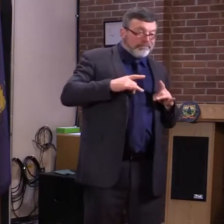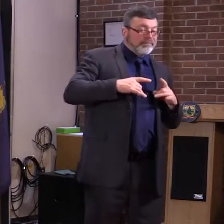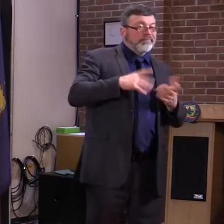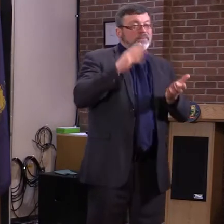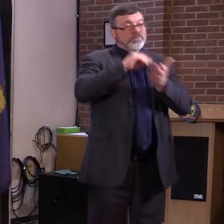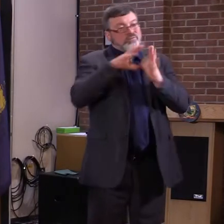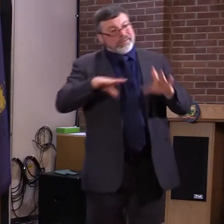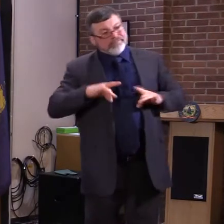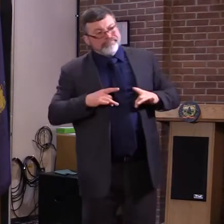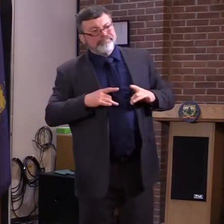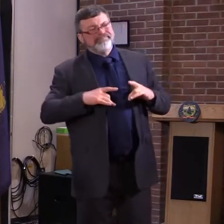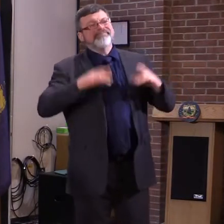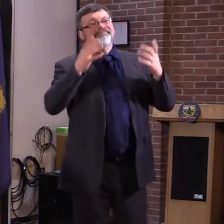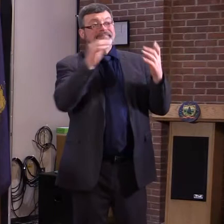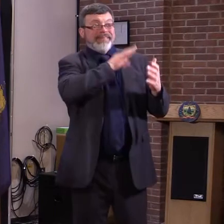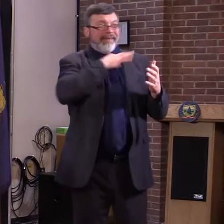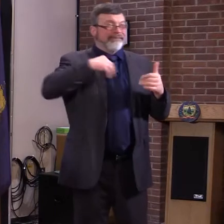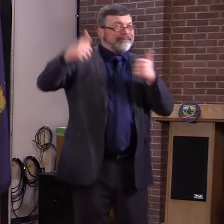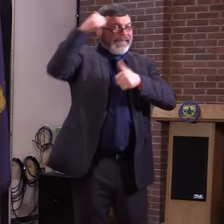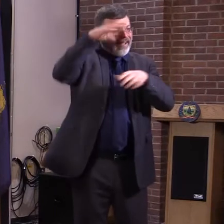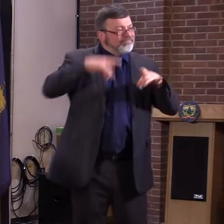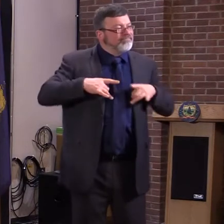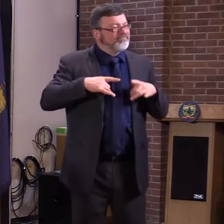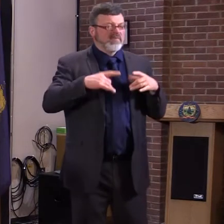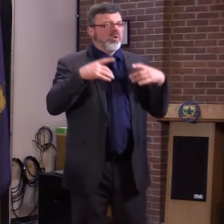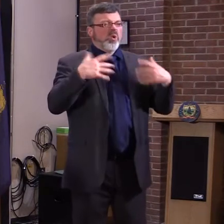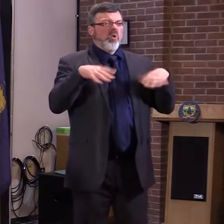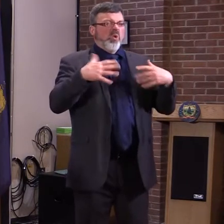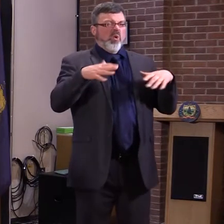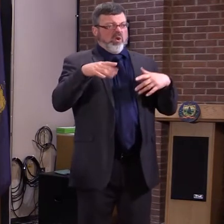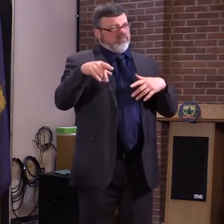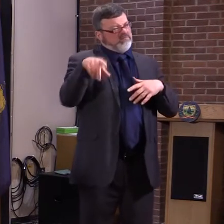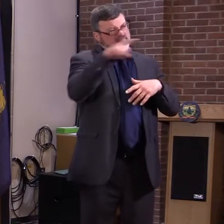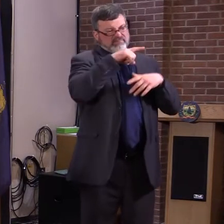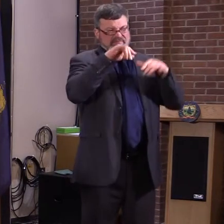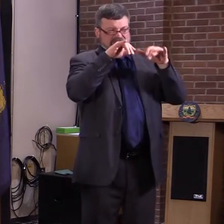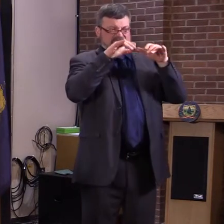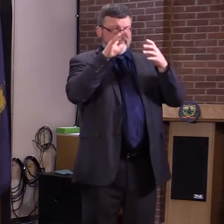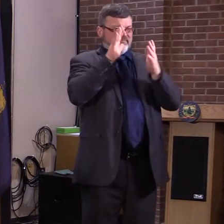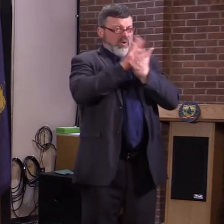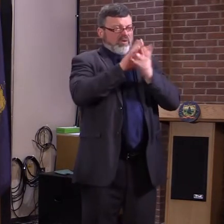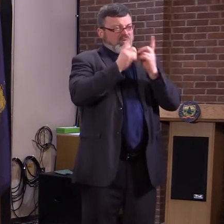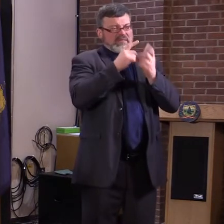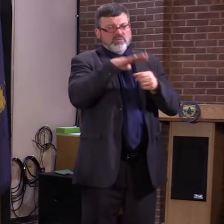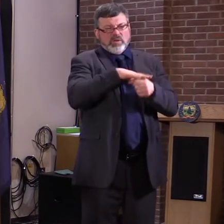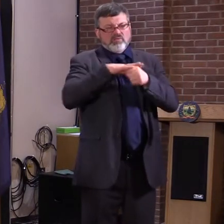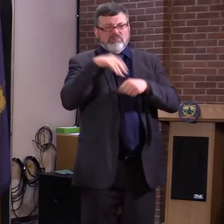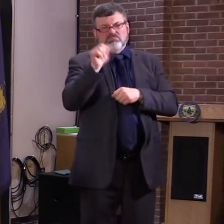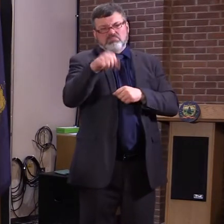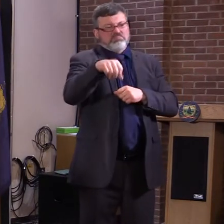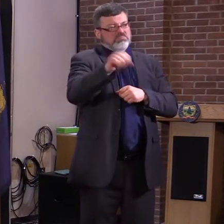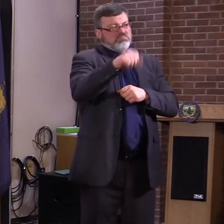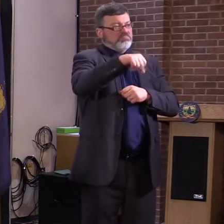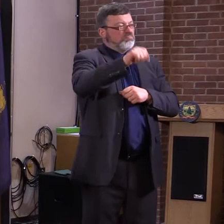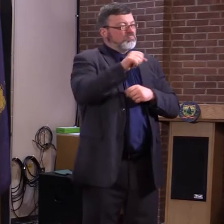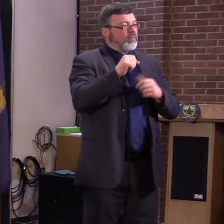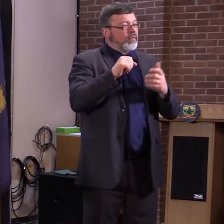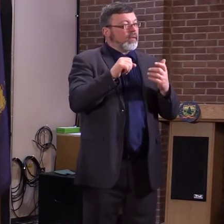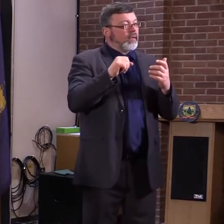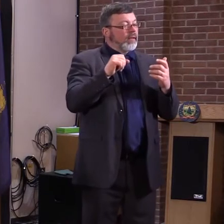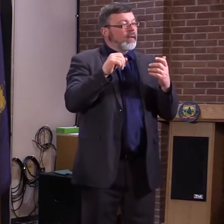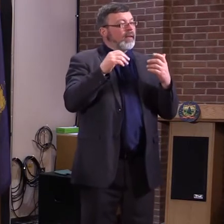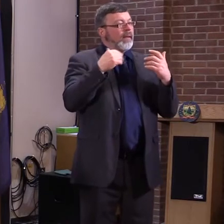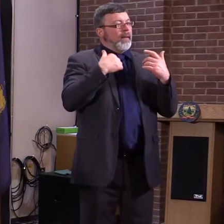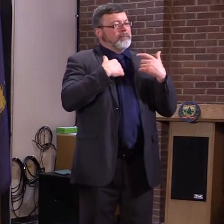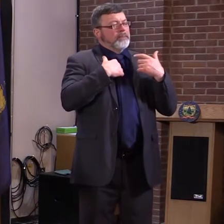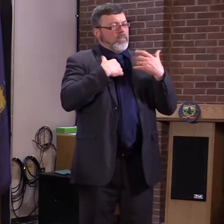see that pressure on the system. I was going to add on to your previous question, if that's okay, about the mental health piece, because that kind of gets to